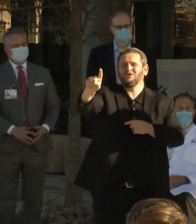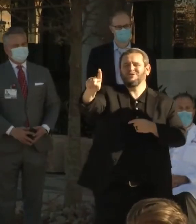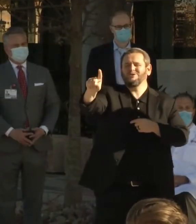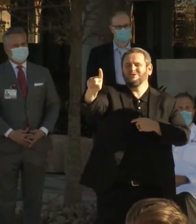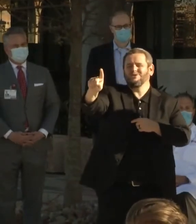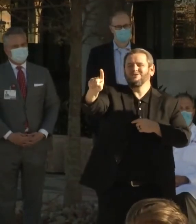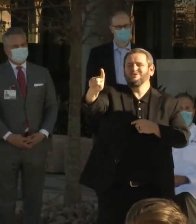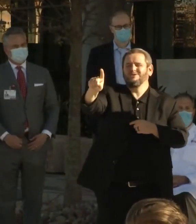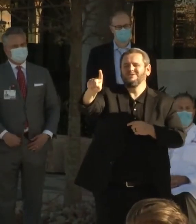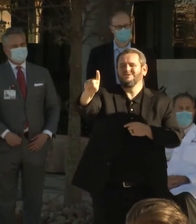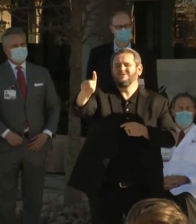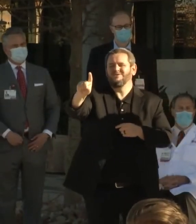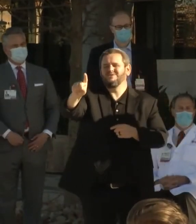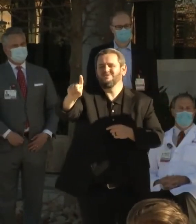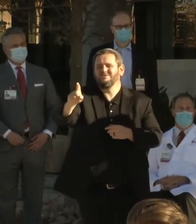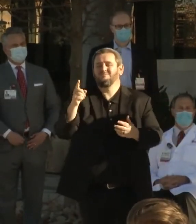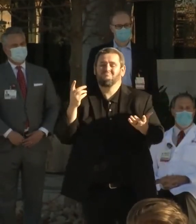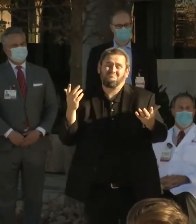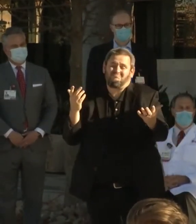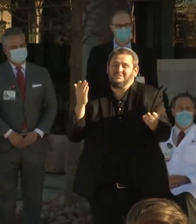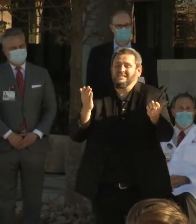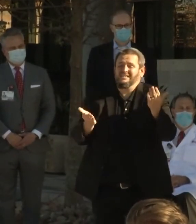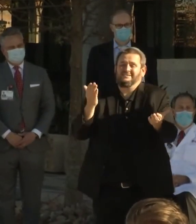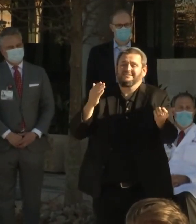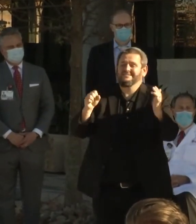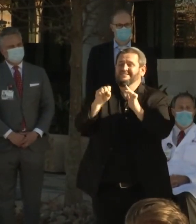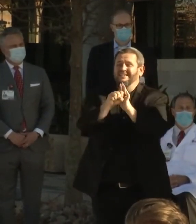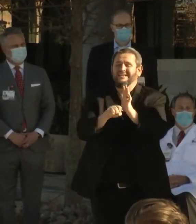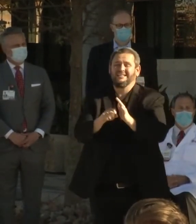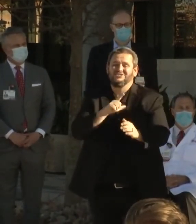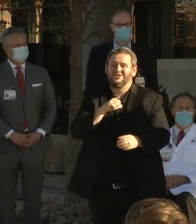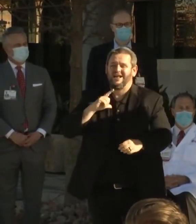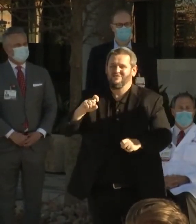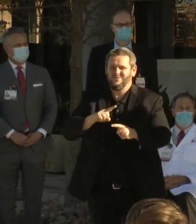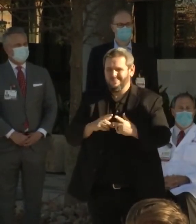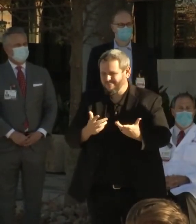legislature may have to appropriate money for that. And those are all things that we'll work with the legislature to do.